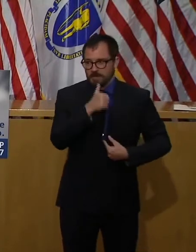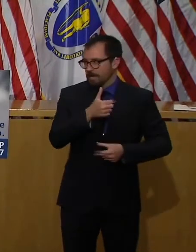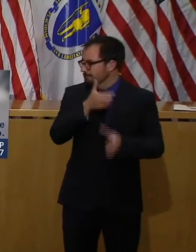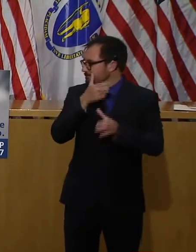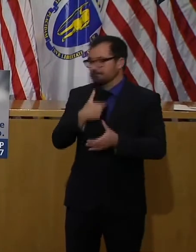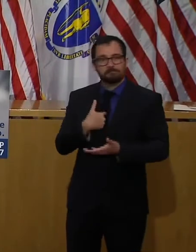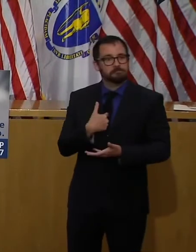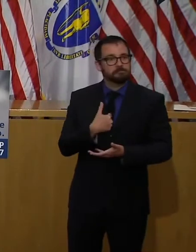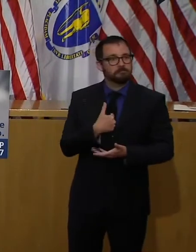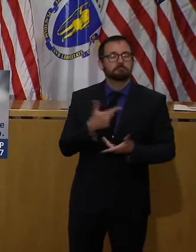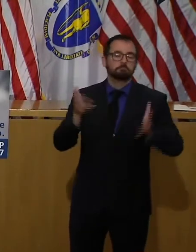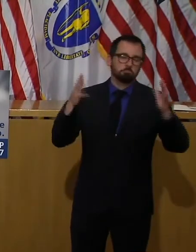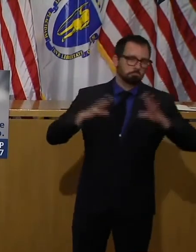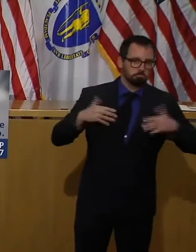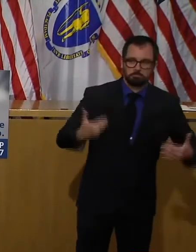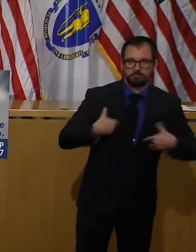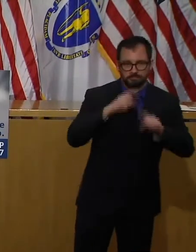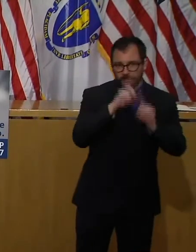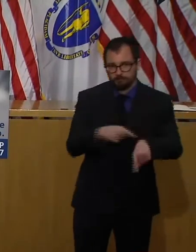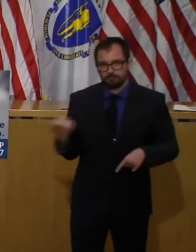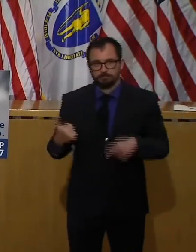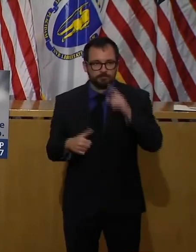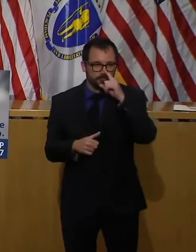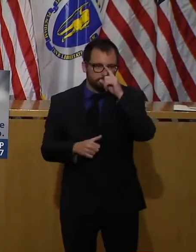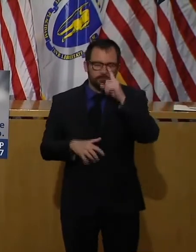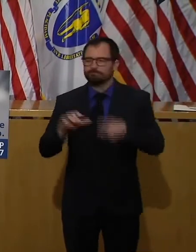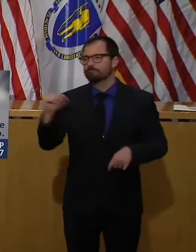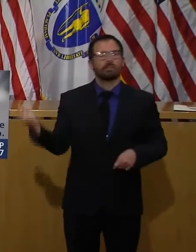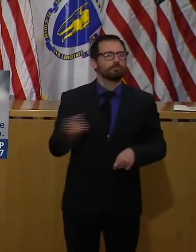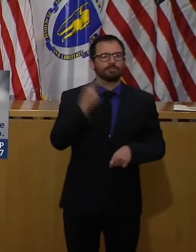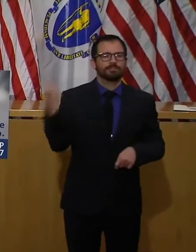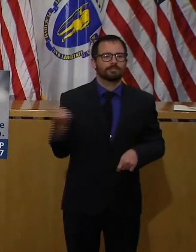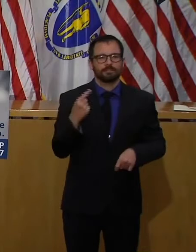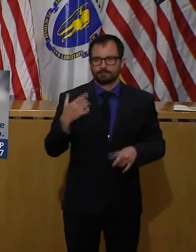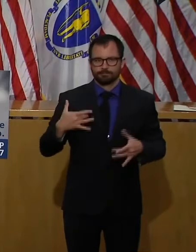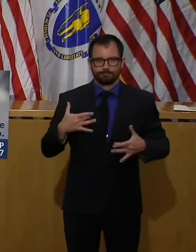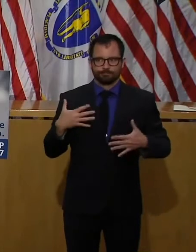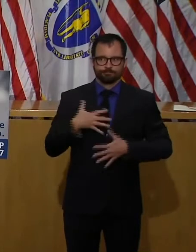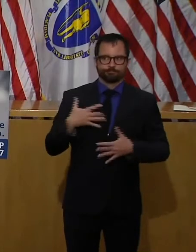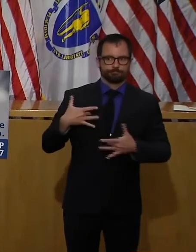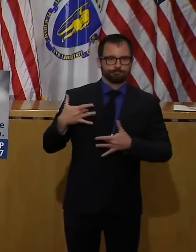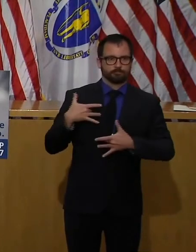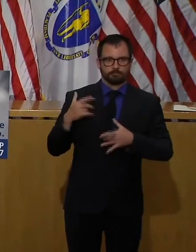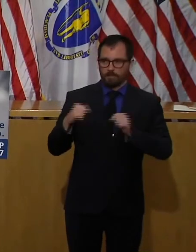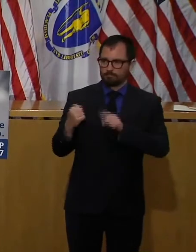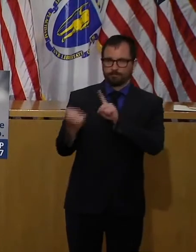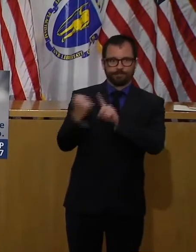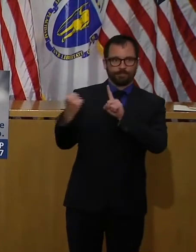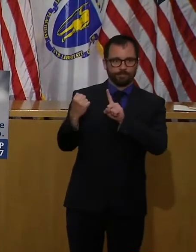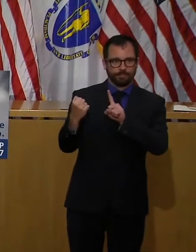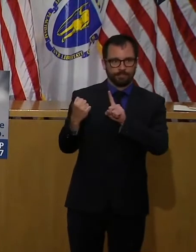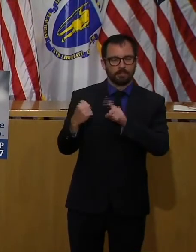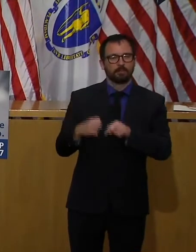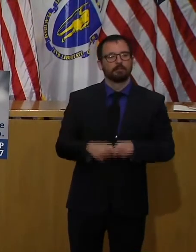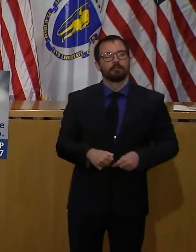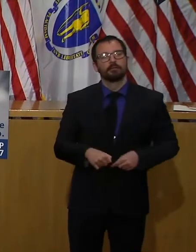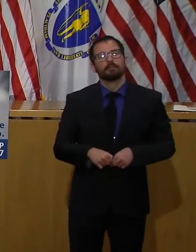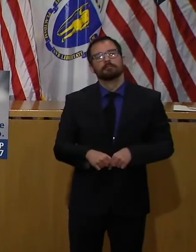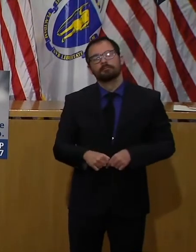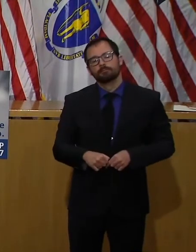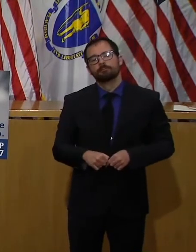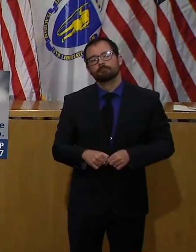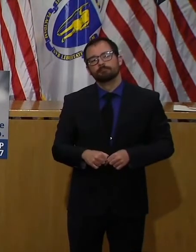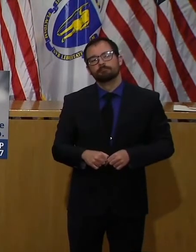there's a concern about scam. Always there is. We're in a time in the United States where there's tons of spam phone calls. We've worked really hard